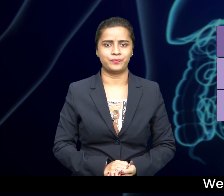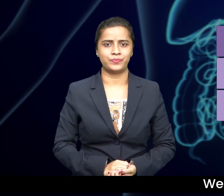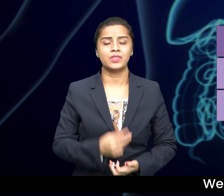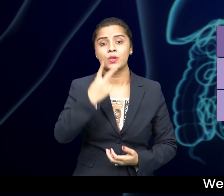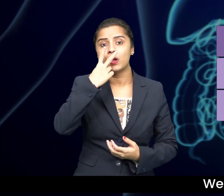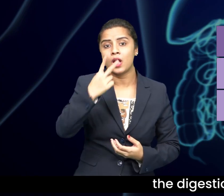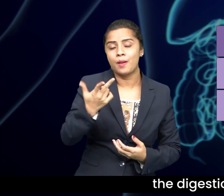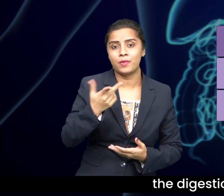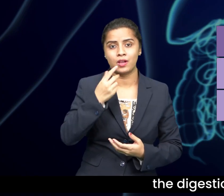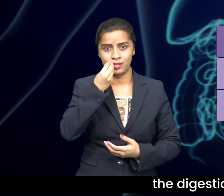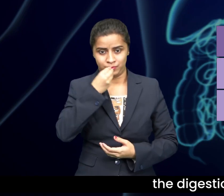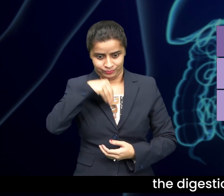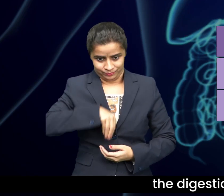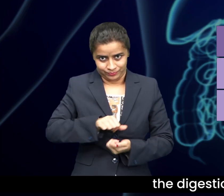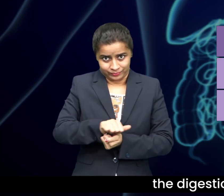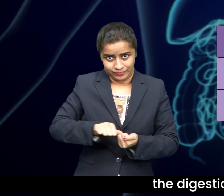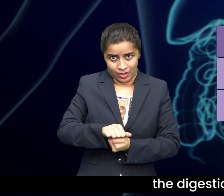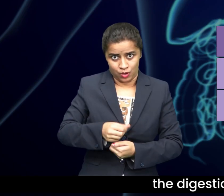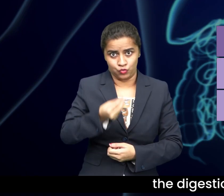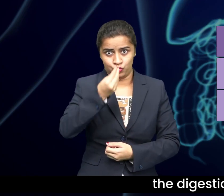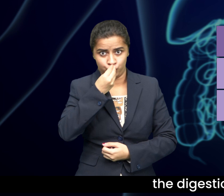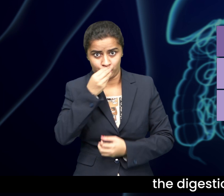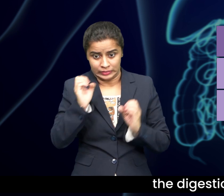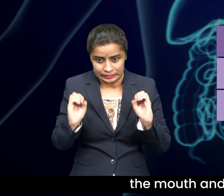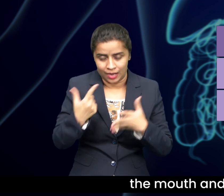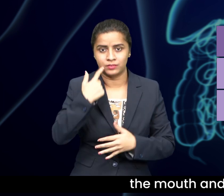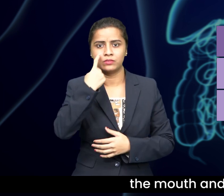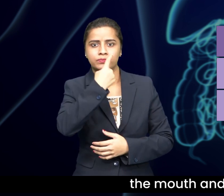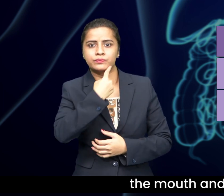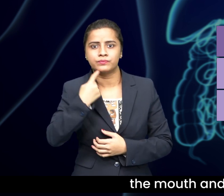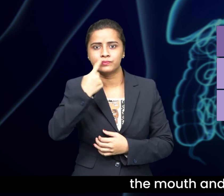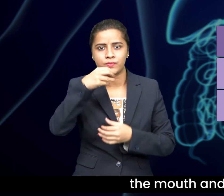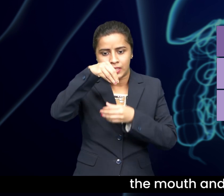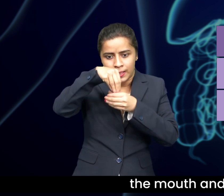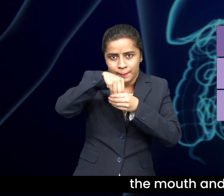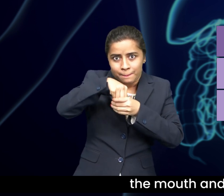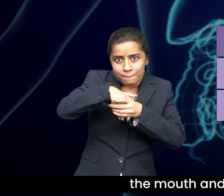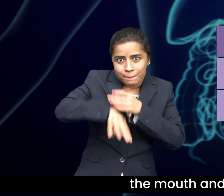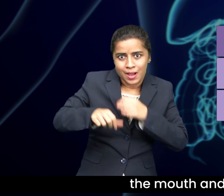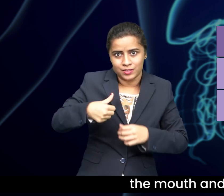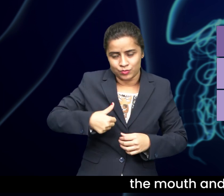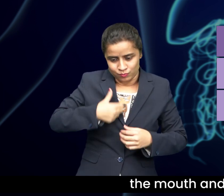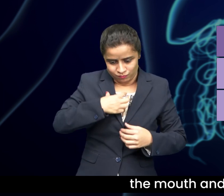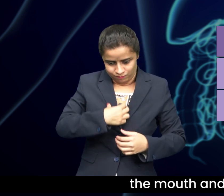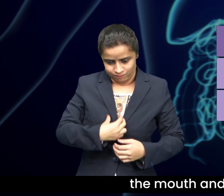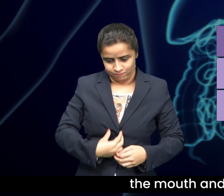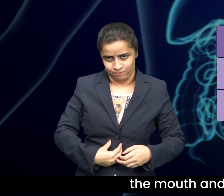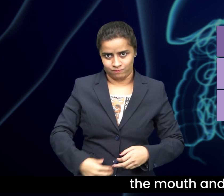We observe that the digestion of food starts from the mouth and passes through the gut.